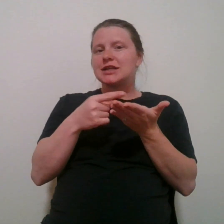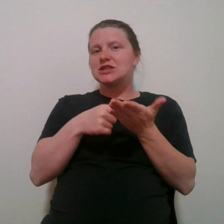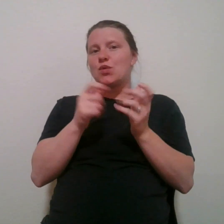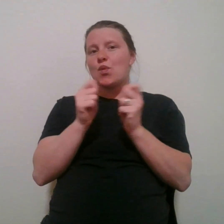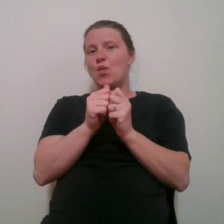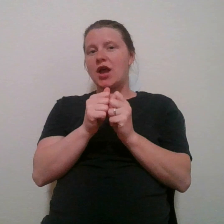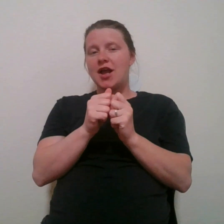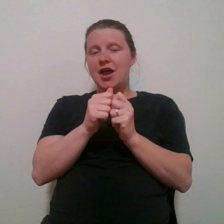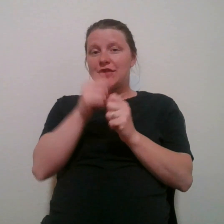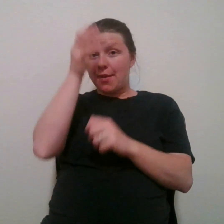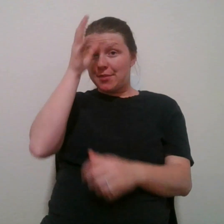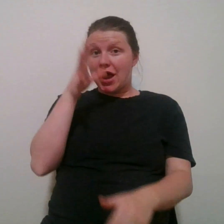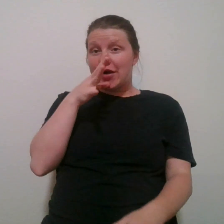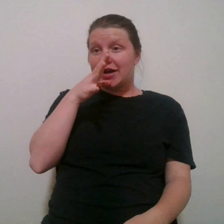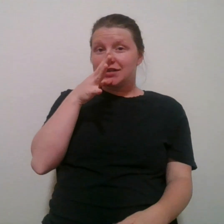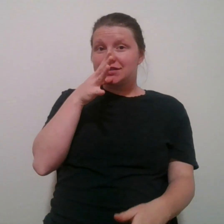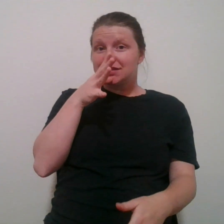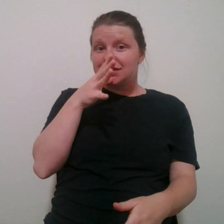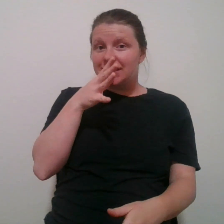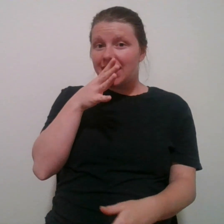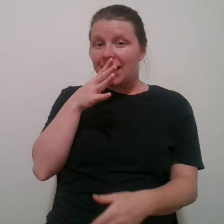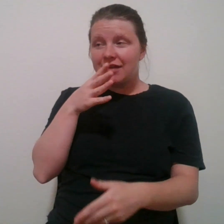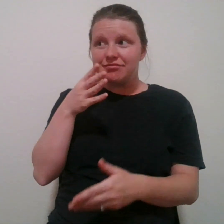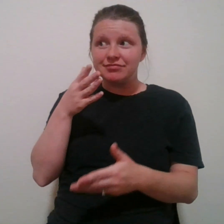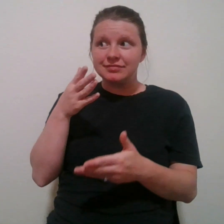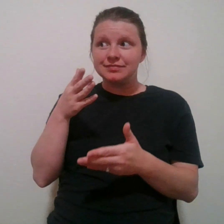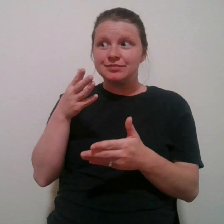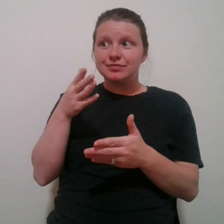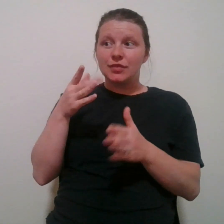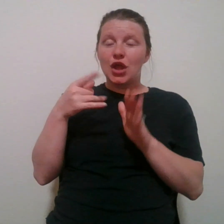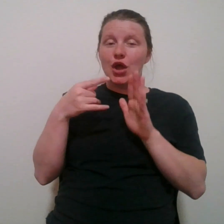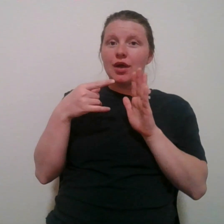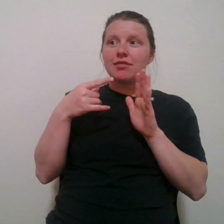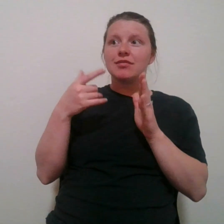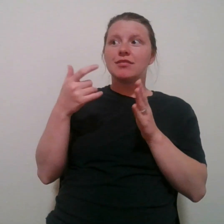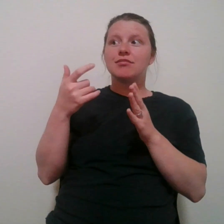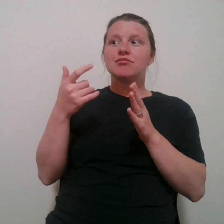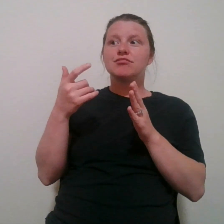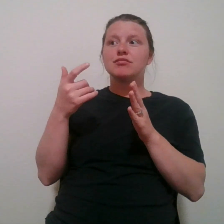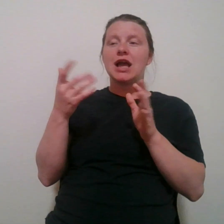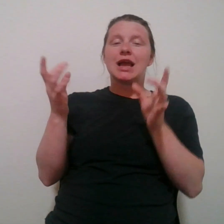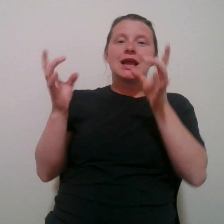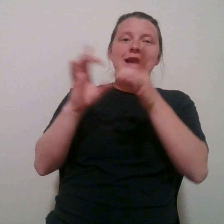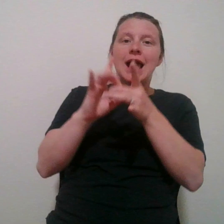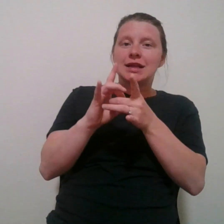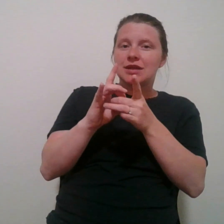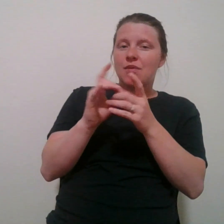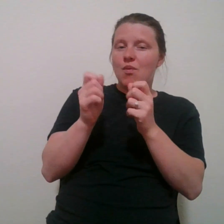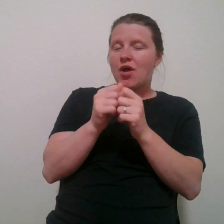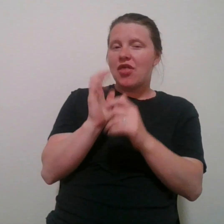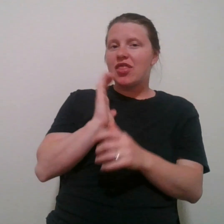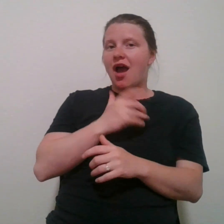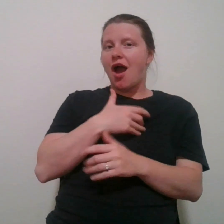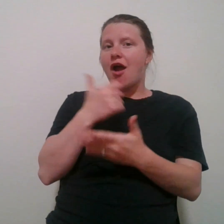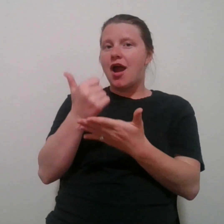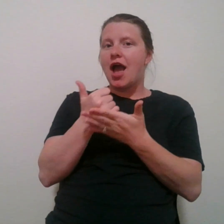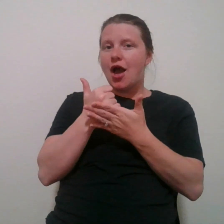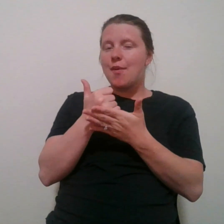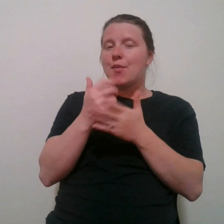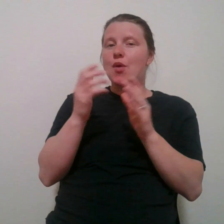bring them into our work with the child. Can you think of other things that you could